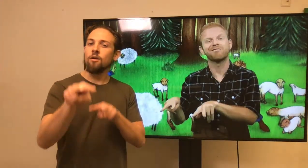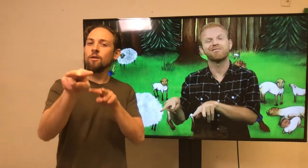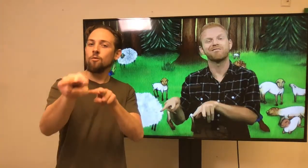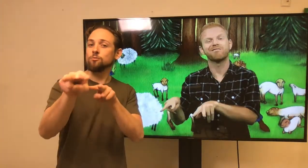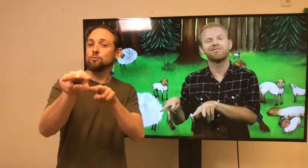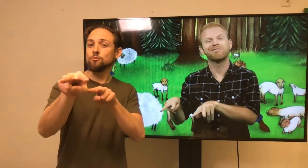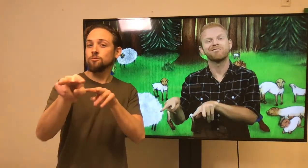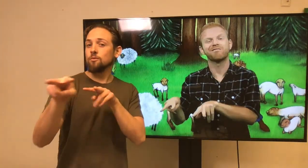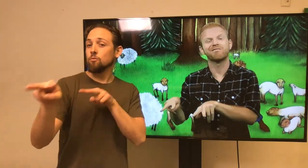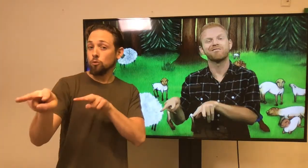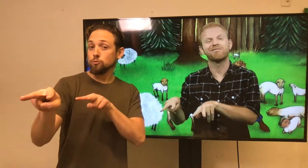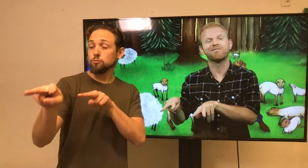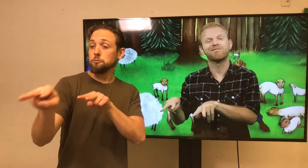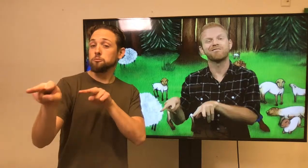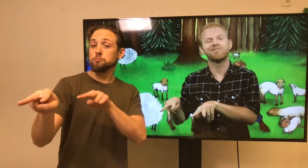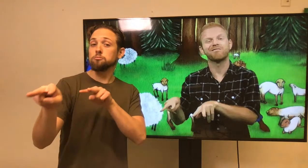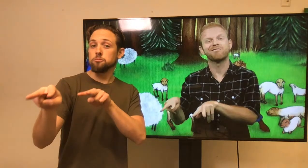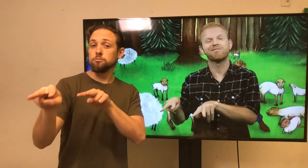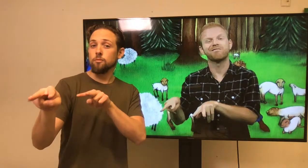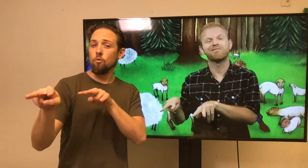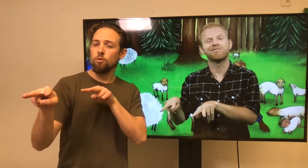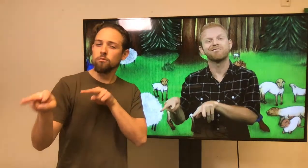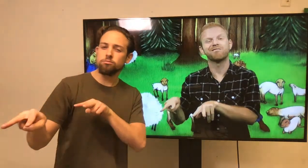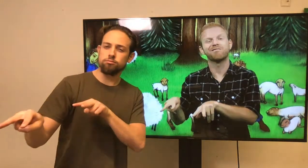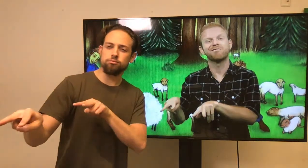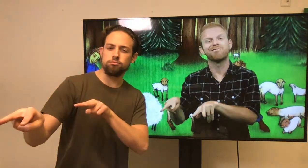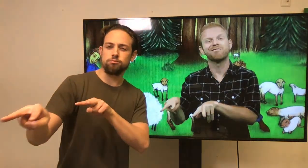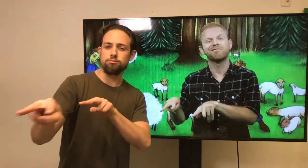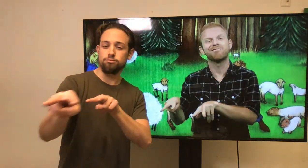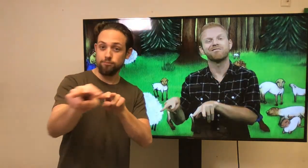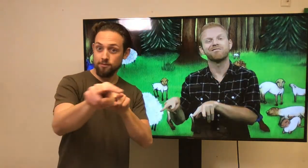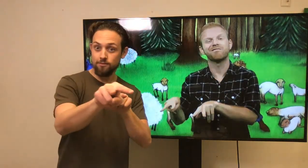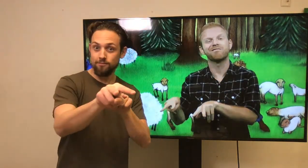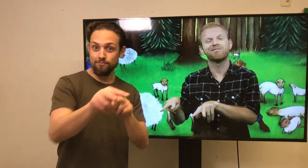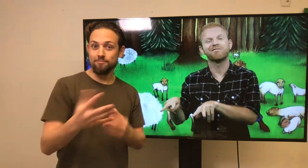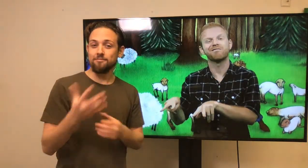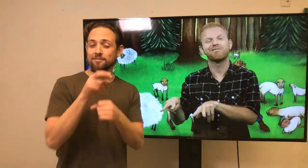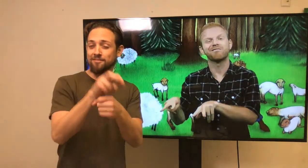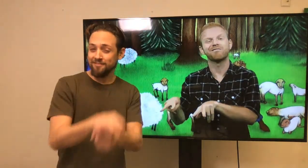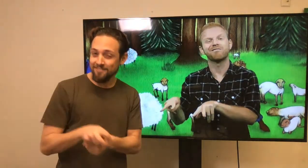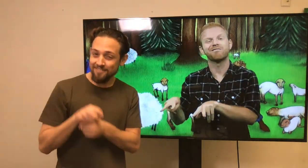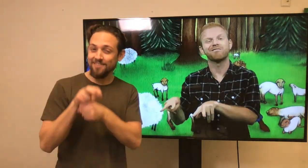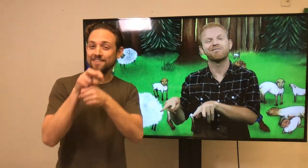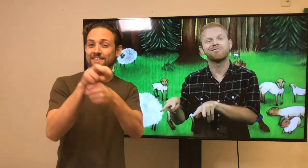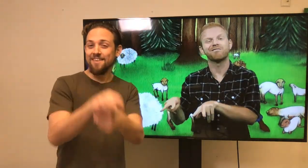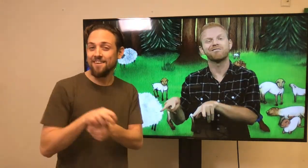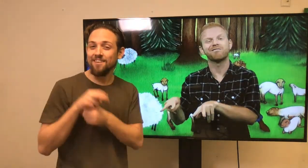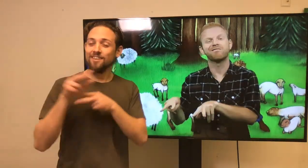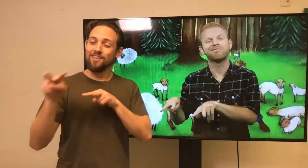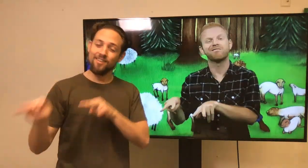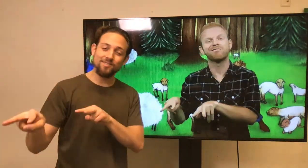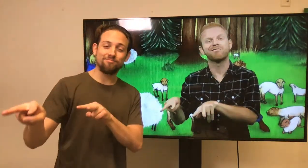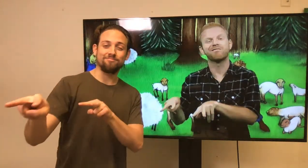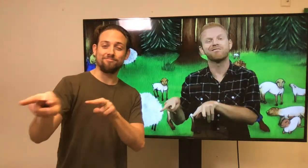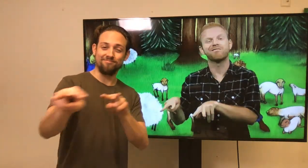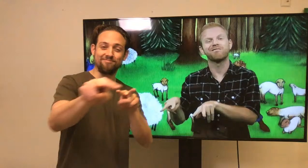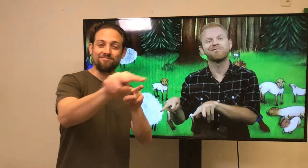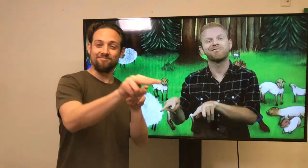and how slow you make the movement. You can watch something very quickly, you can just breeze over it, you can